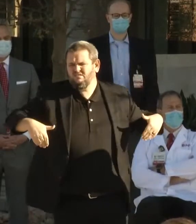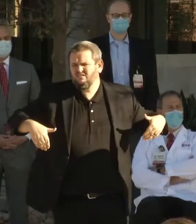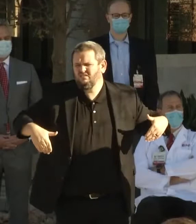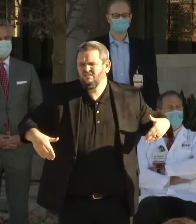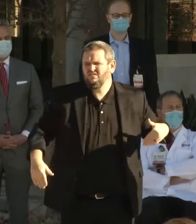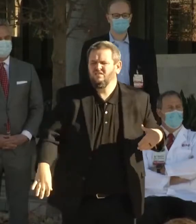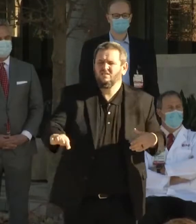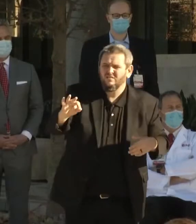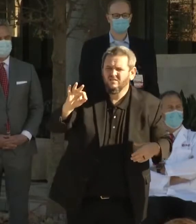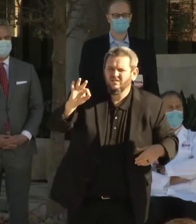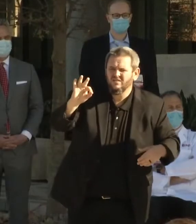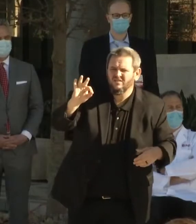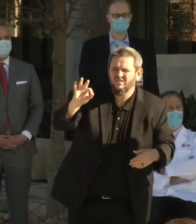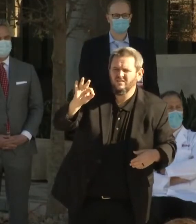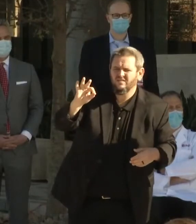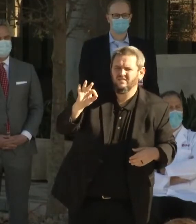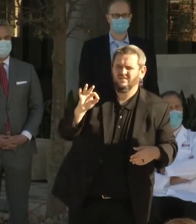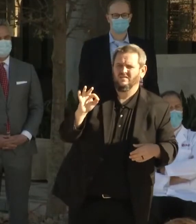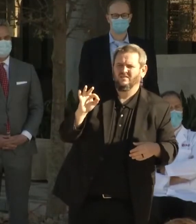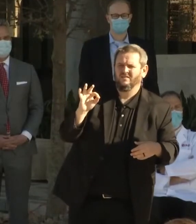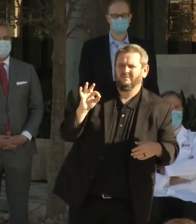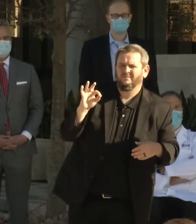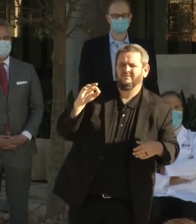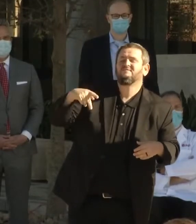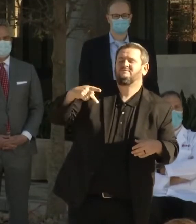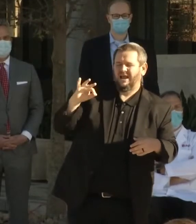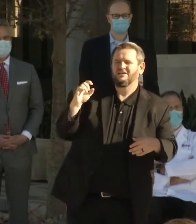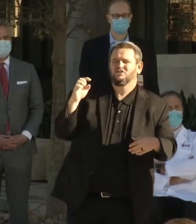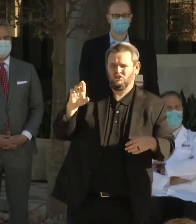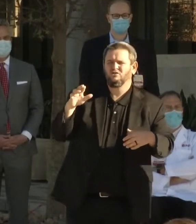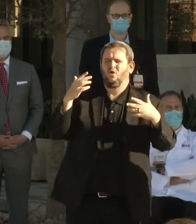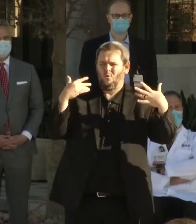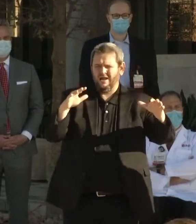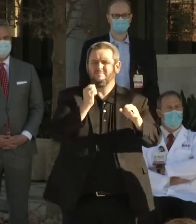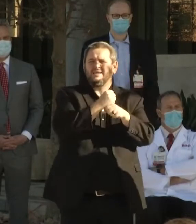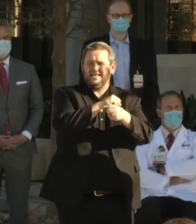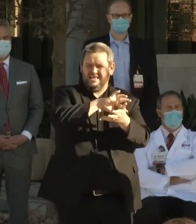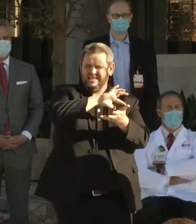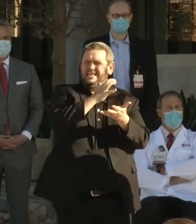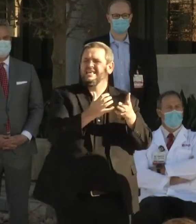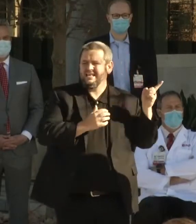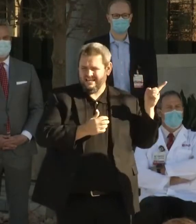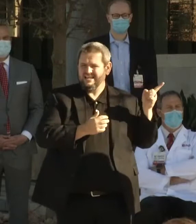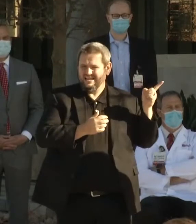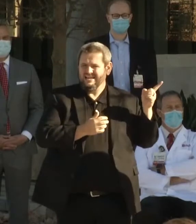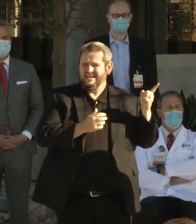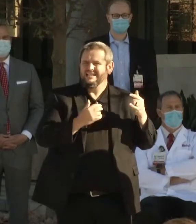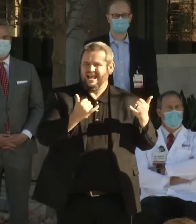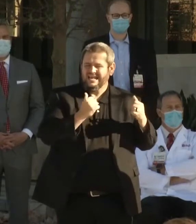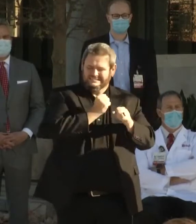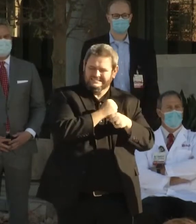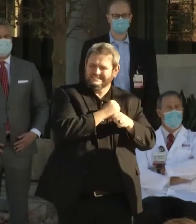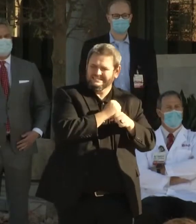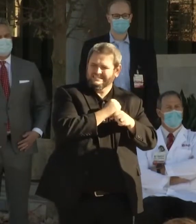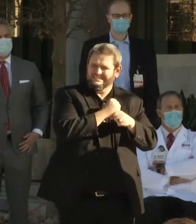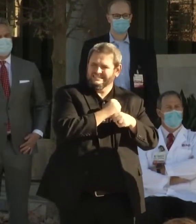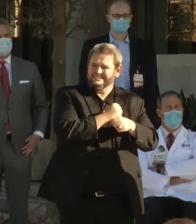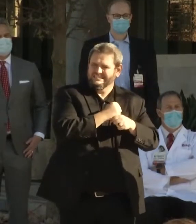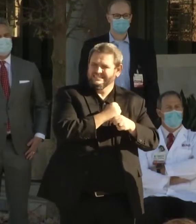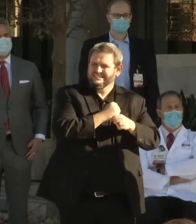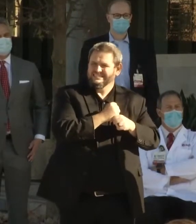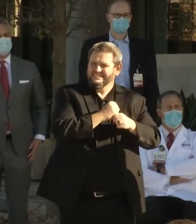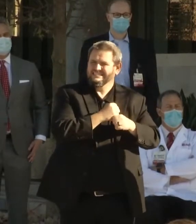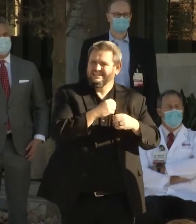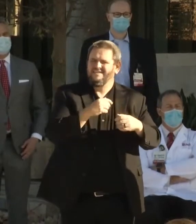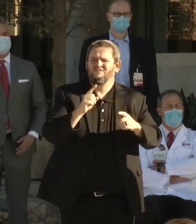vaccine while they're still going through the trial. So it's the first time that I'm aware of that this has ever happened. They're doing that so that